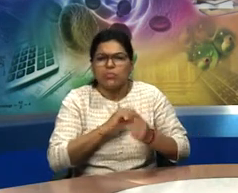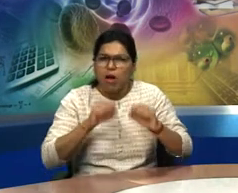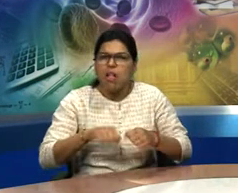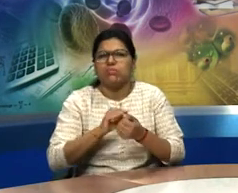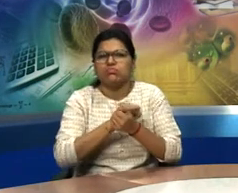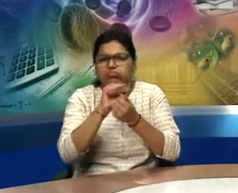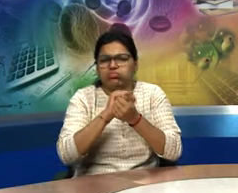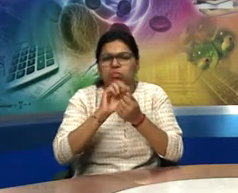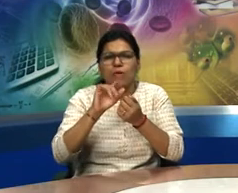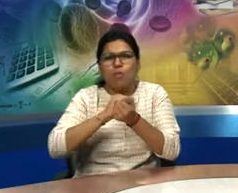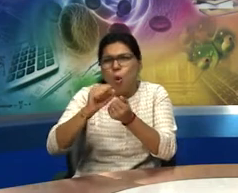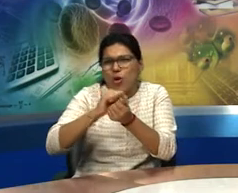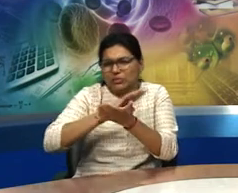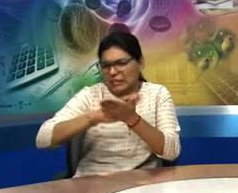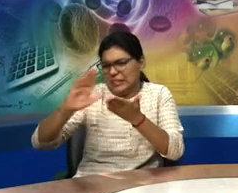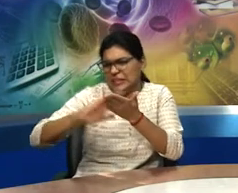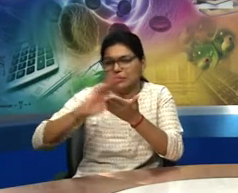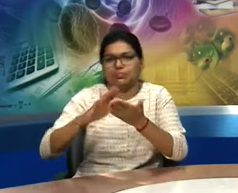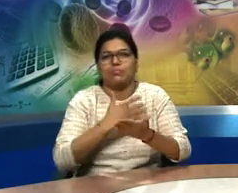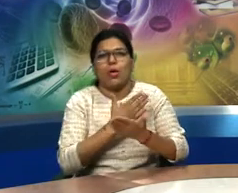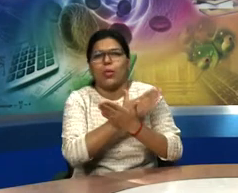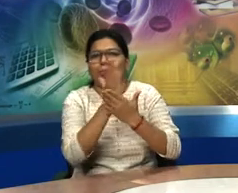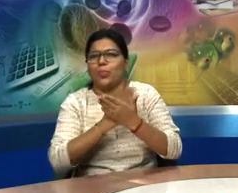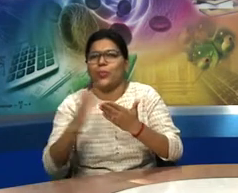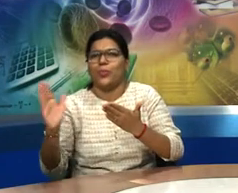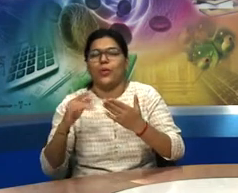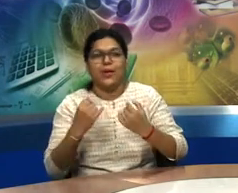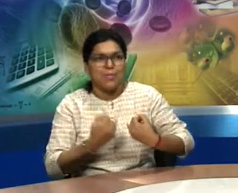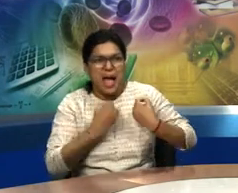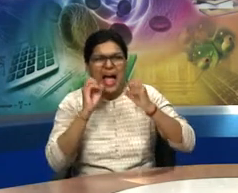Gandhiji is saying these words. And then